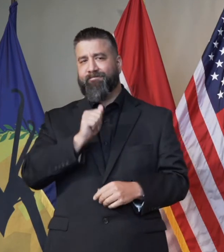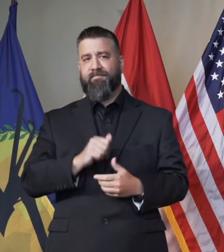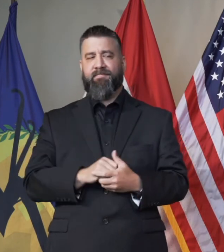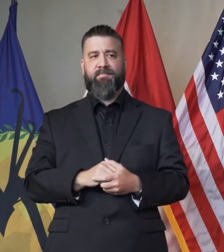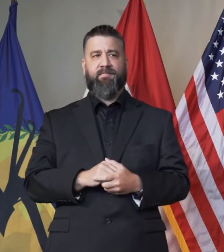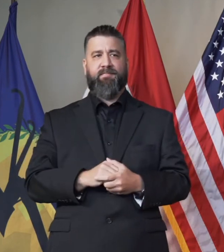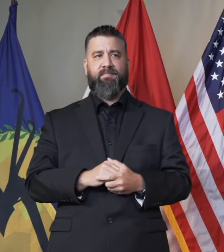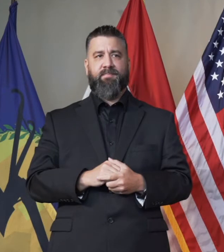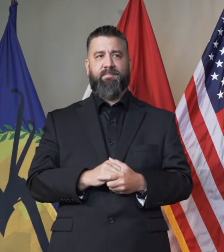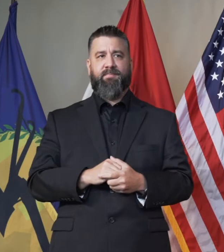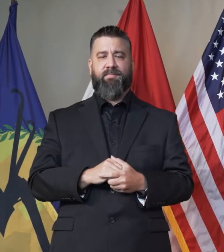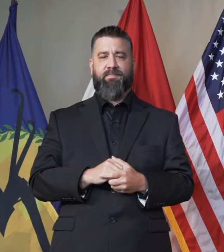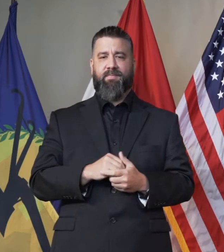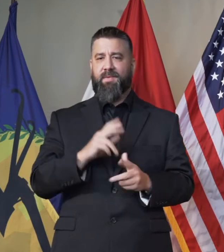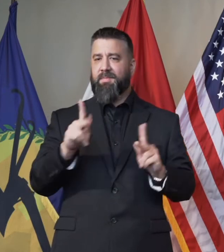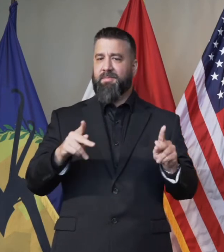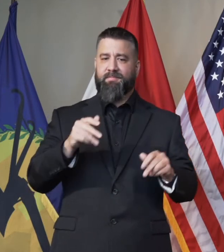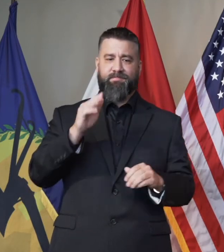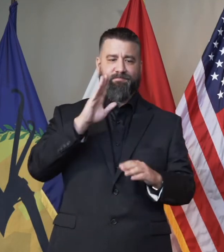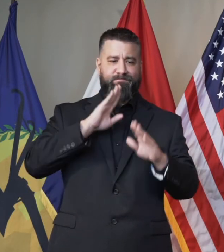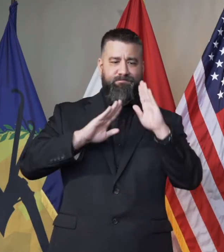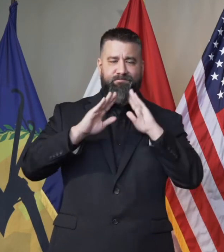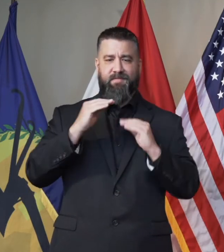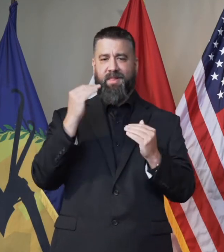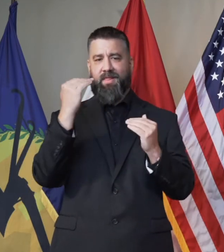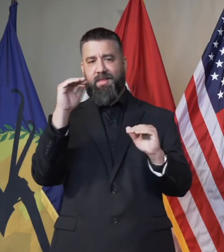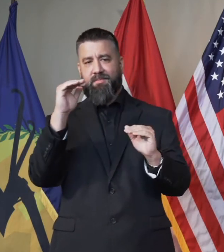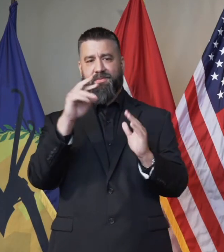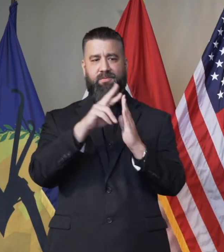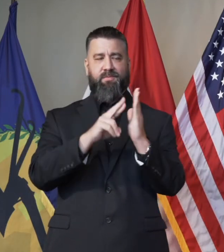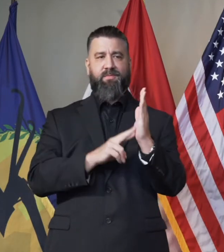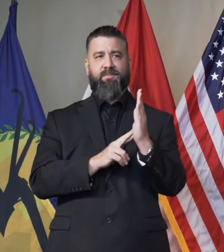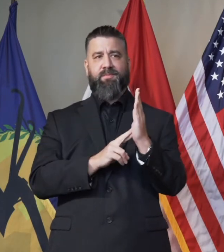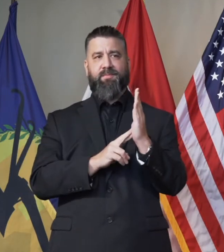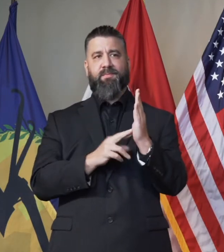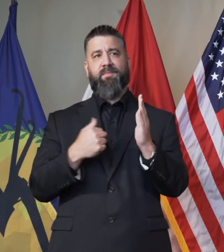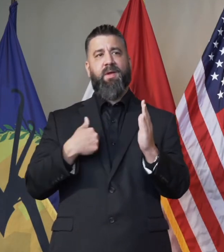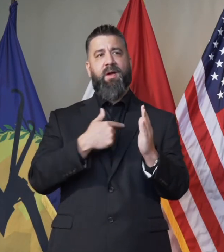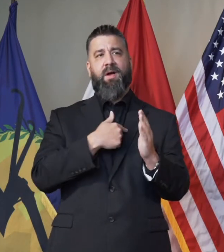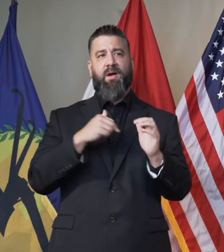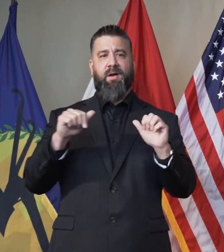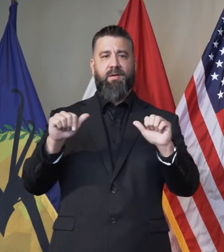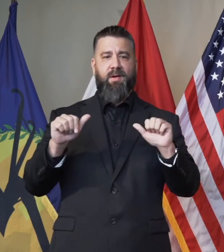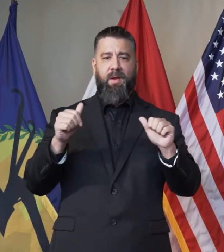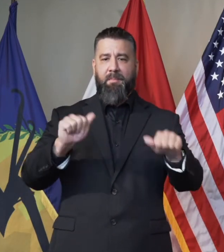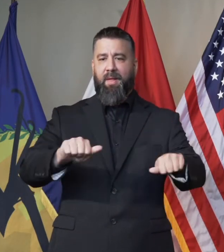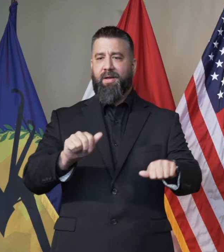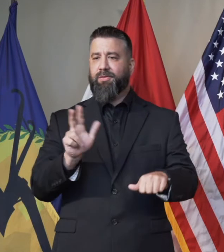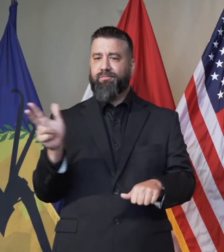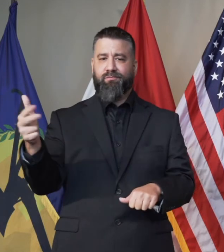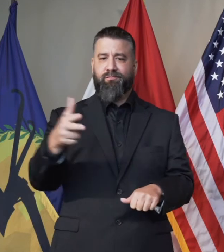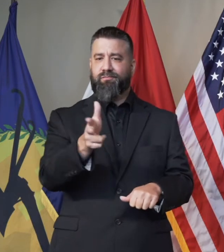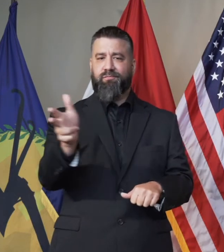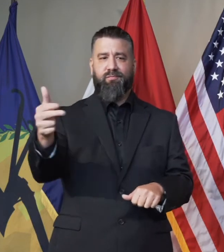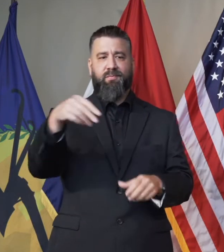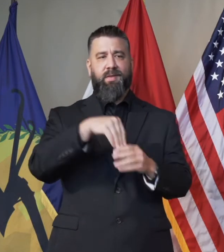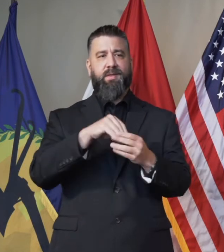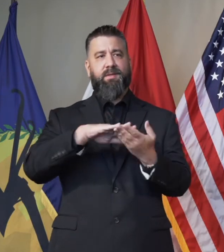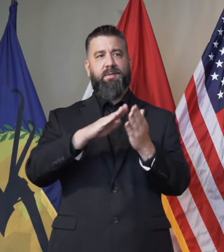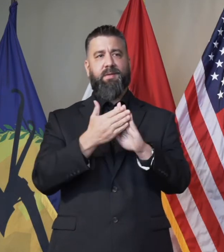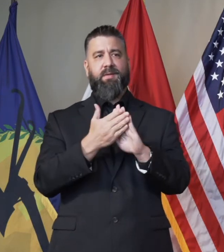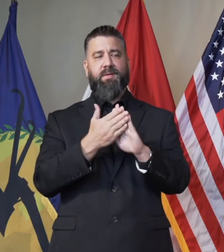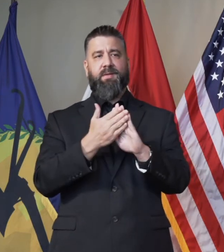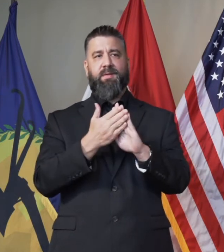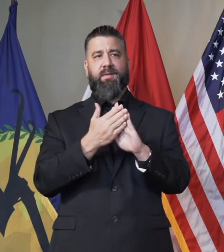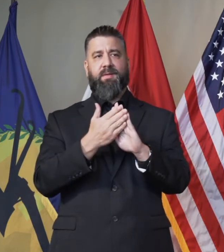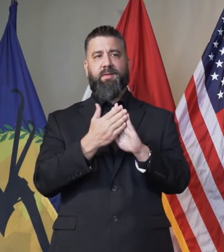the limitations of our usual ability to get around in the community. They're heightened by an